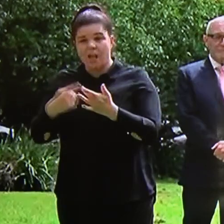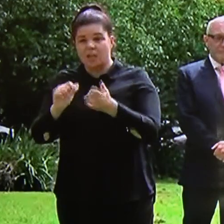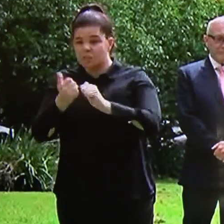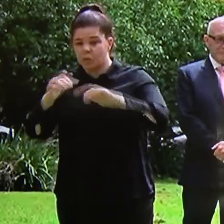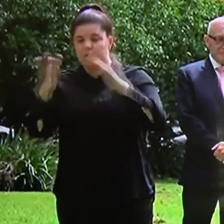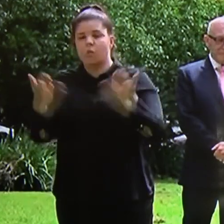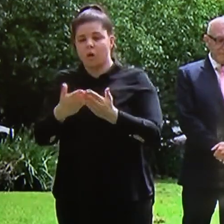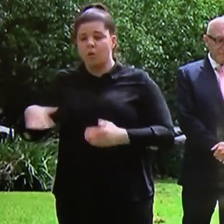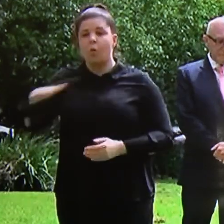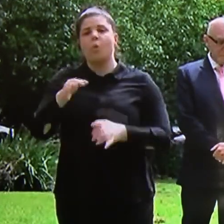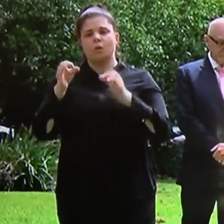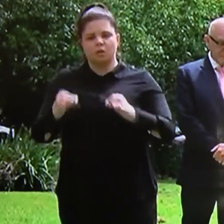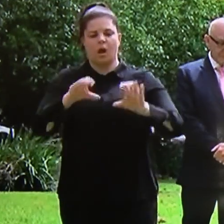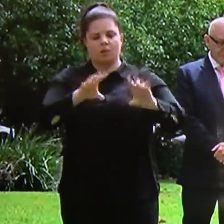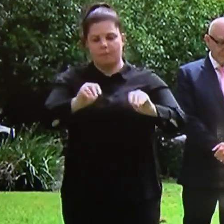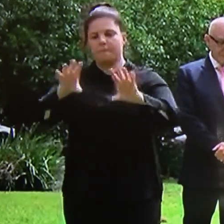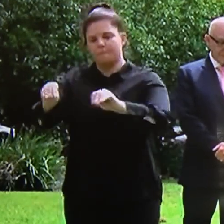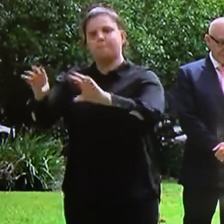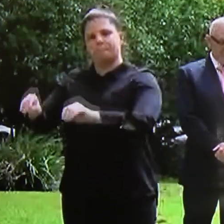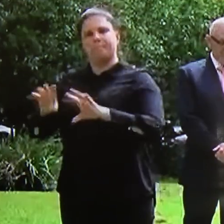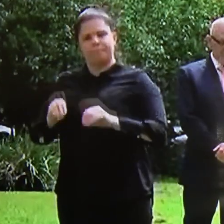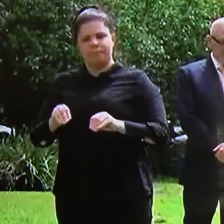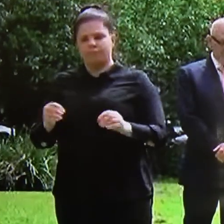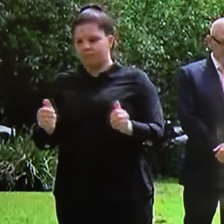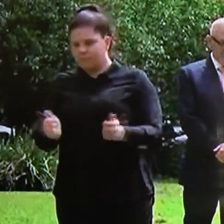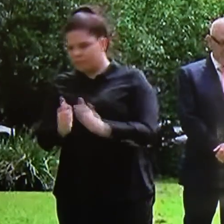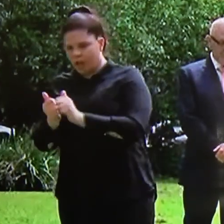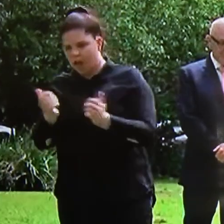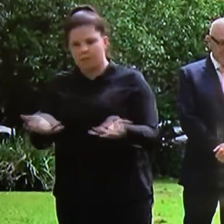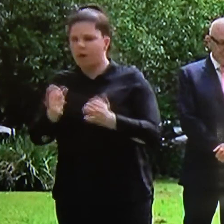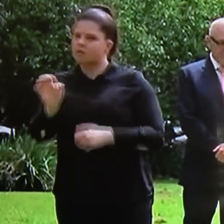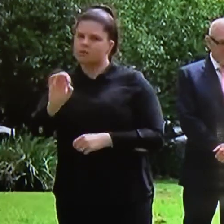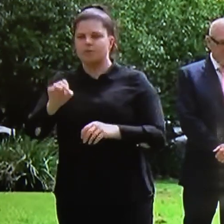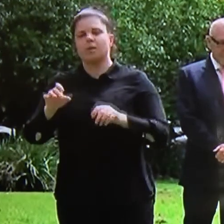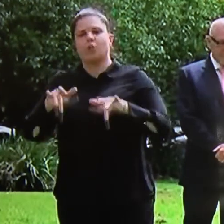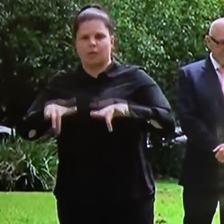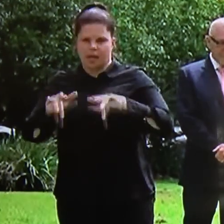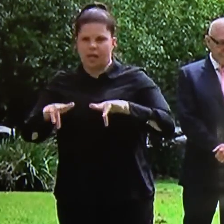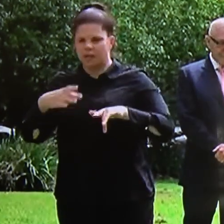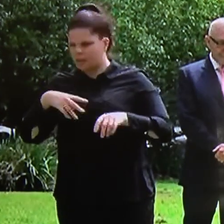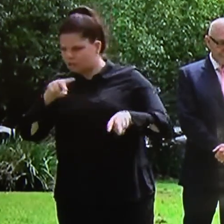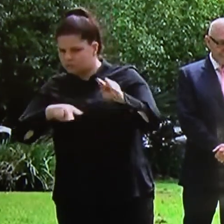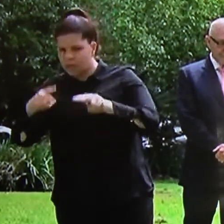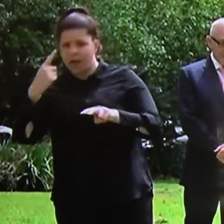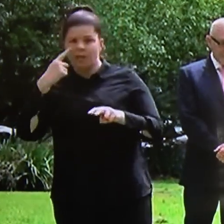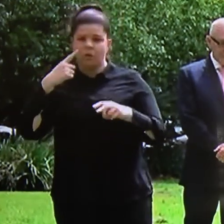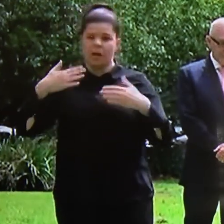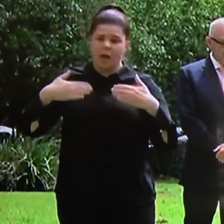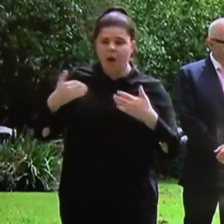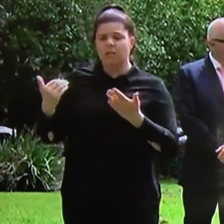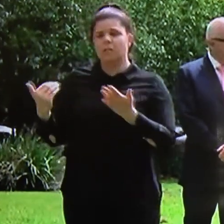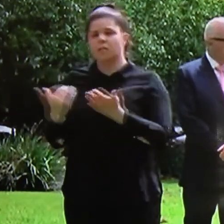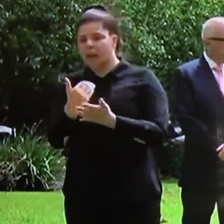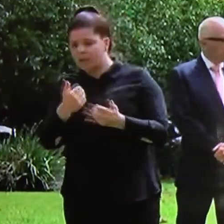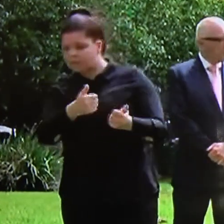to cease playing the game. Obviously, there are work health and safety issues that have to be considered, and that's